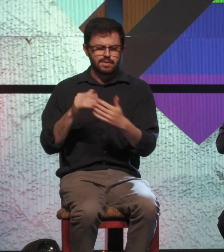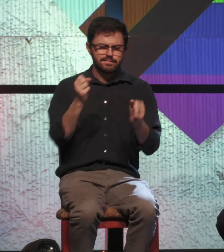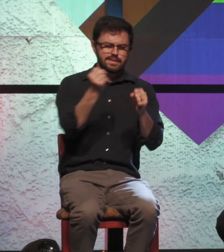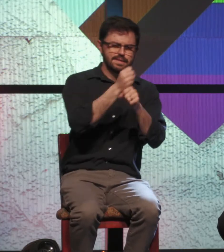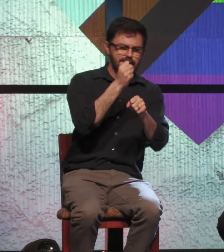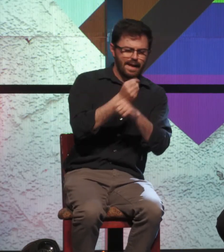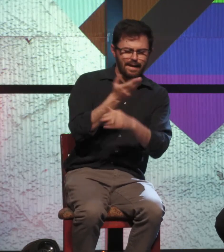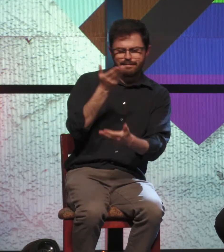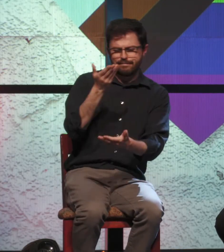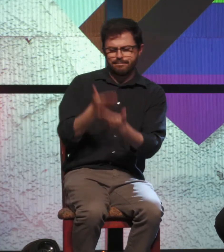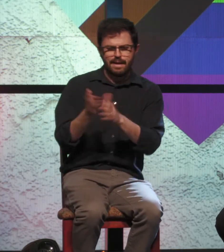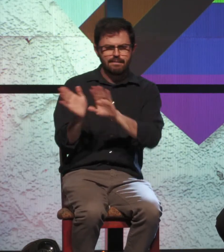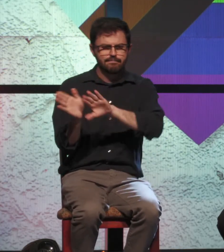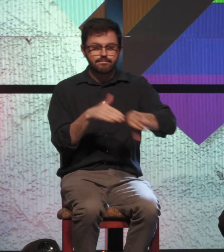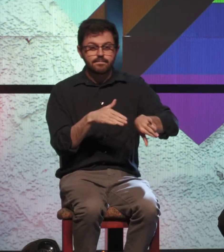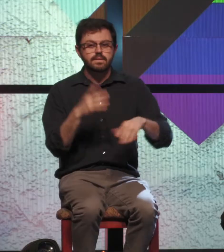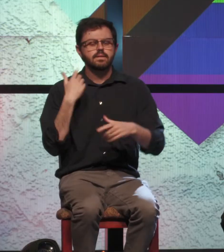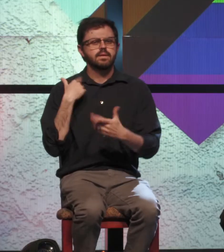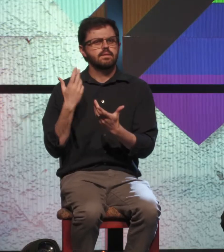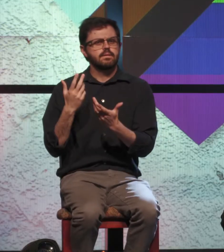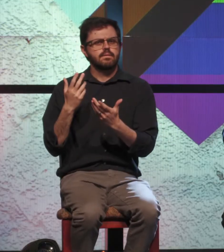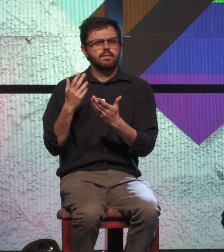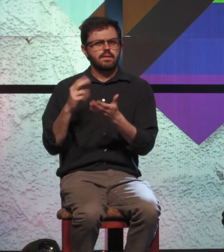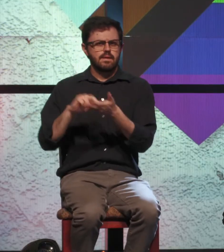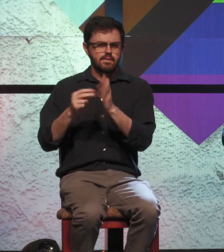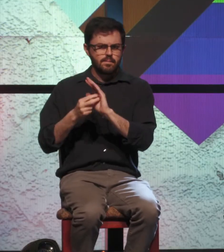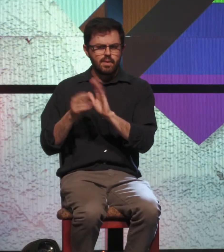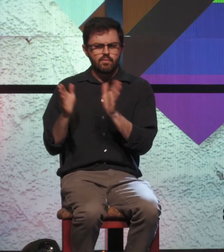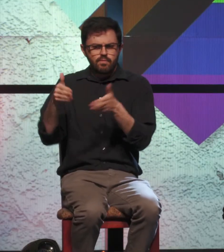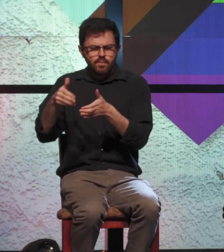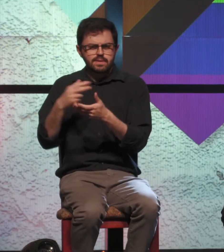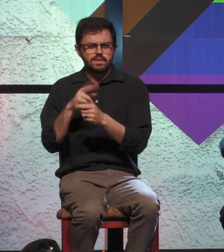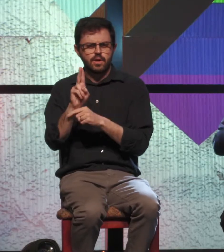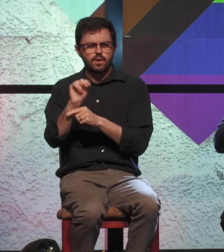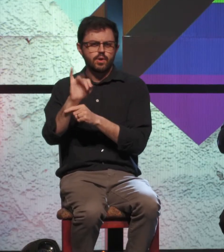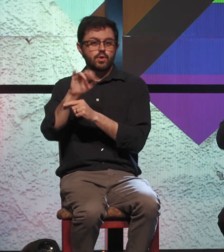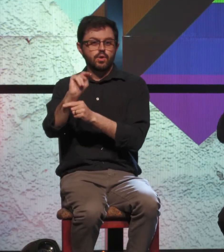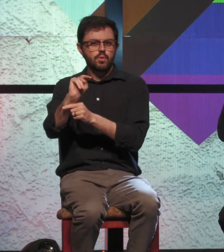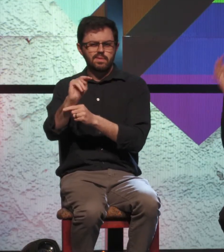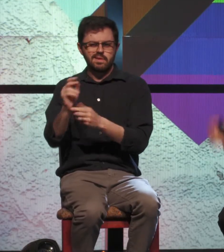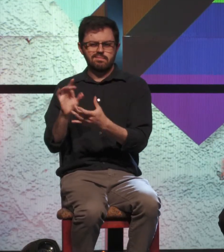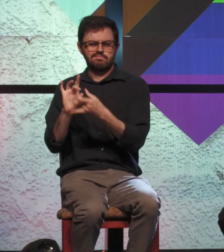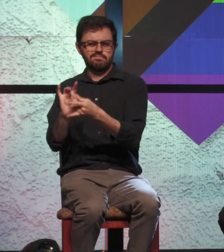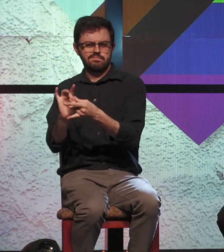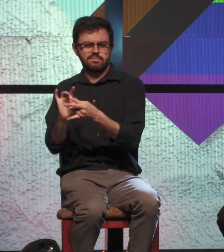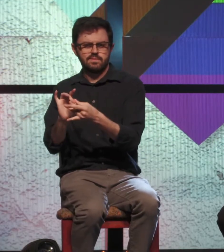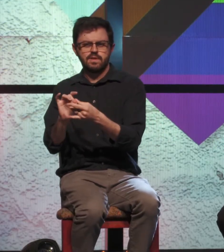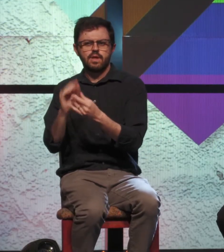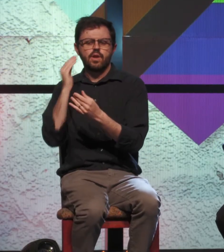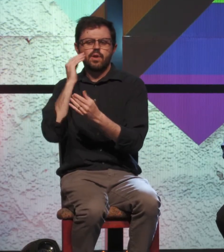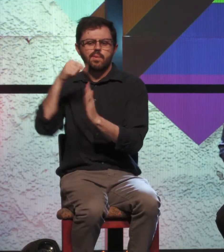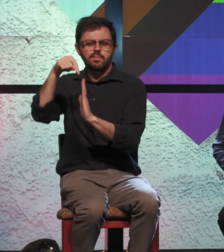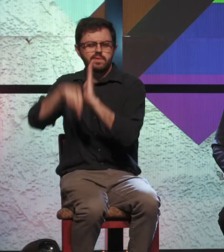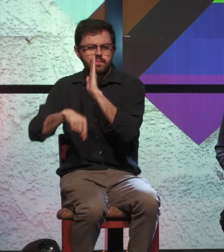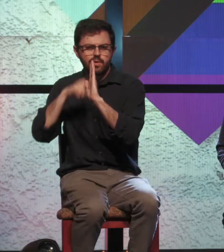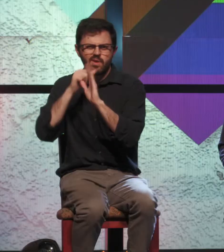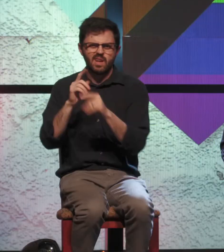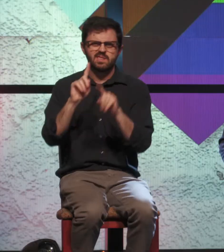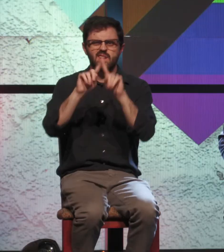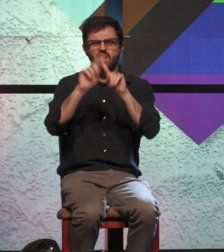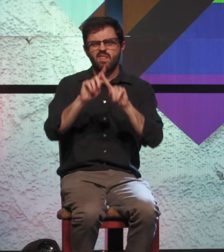of union with a person, of getting to know them at a deeper level than just knowing things about them. And then last